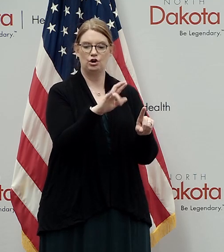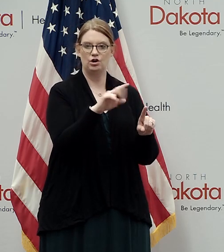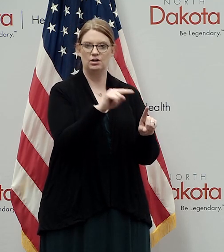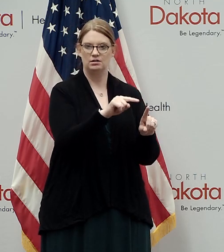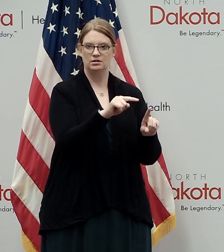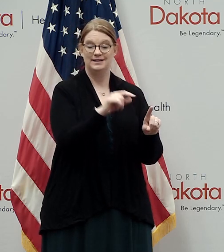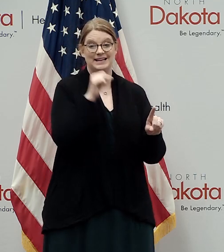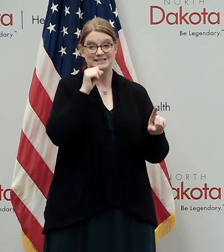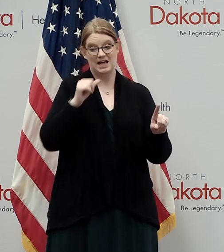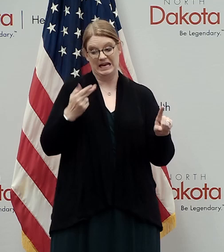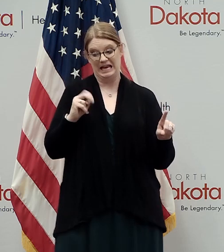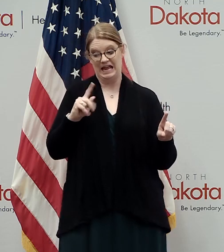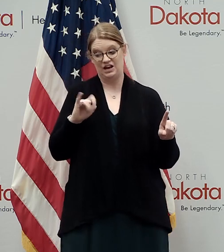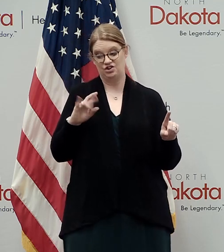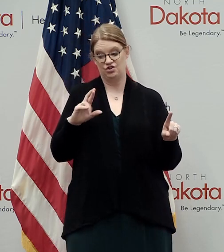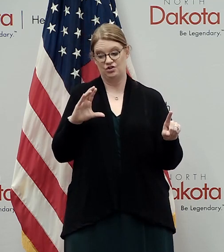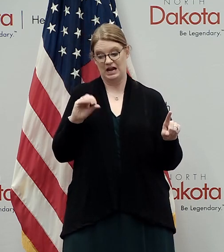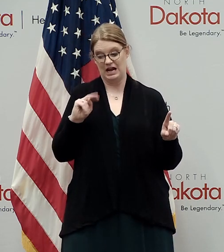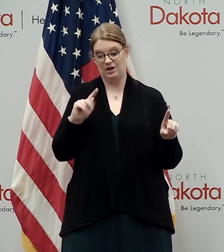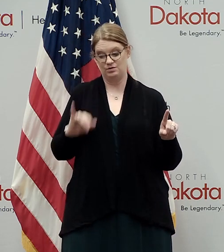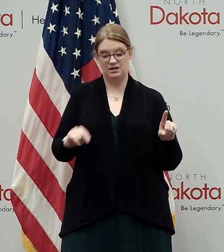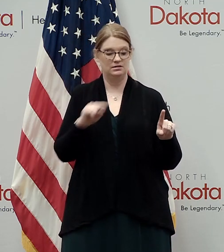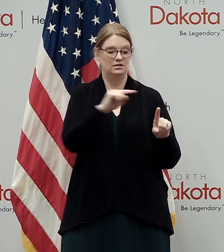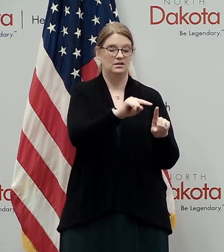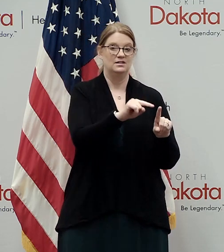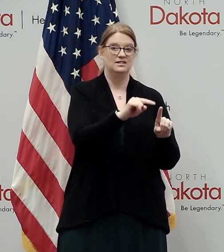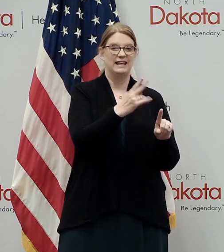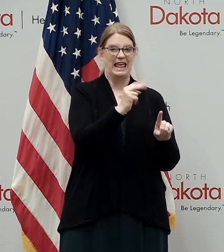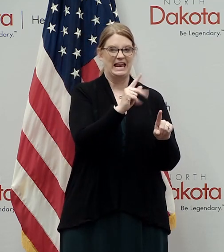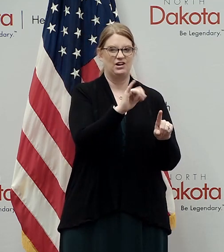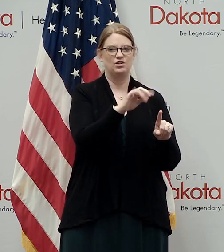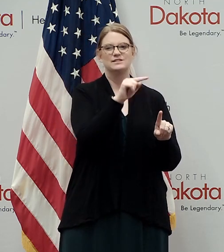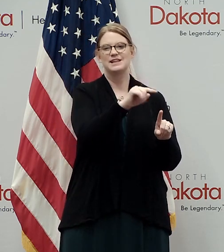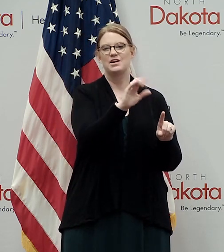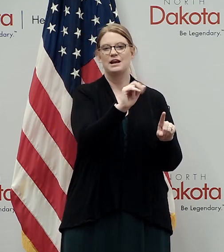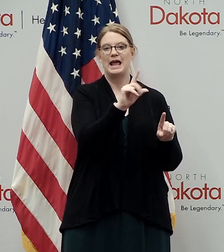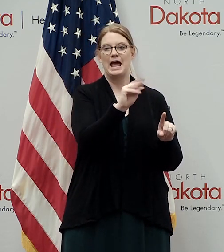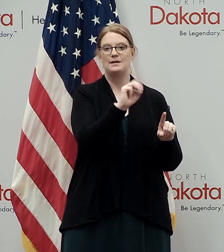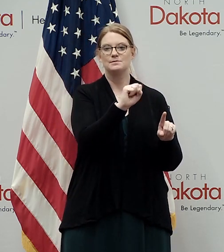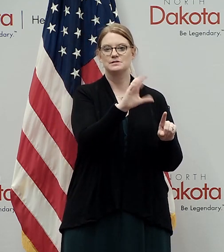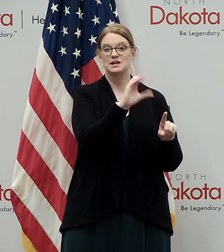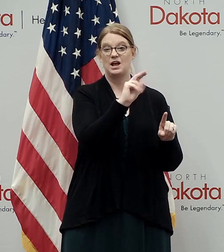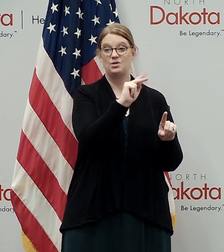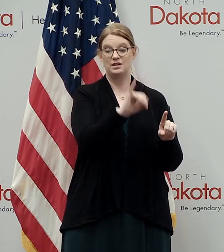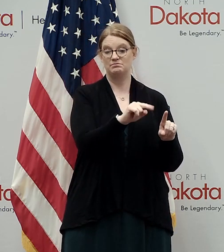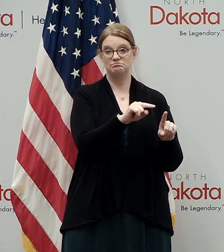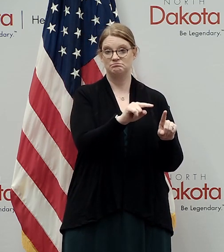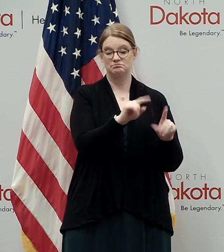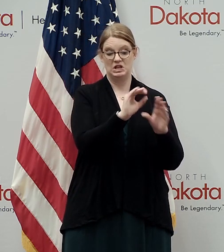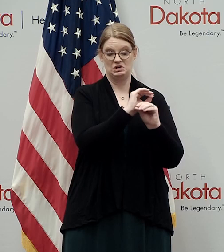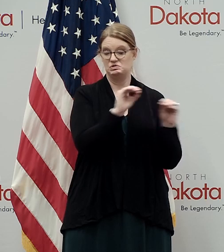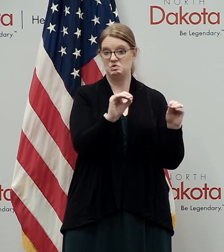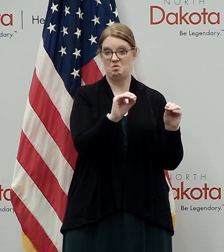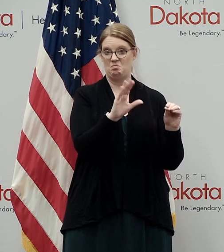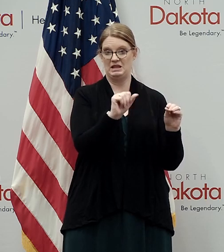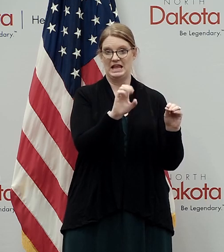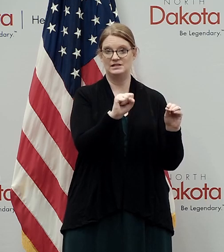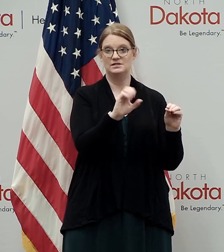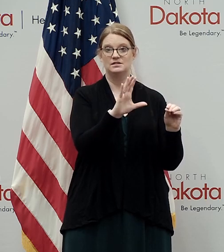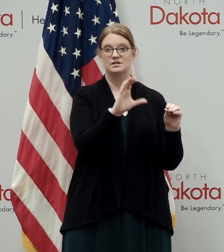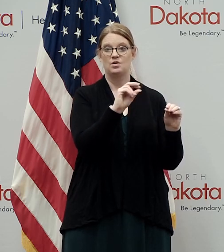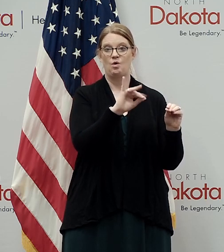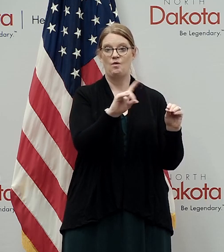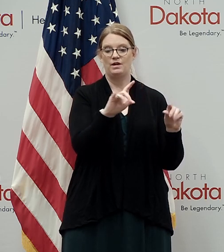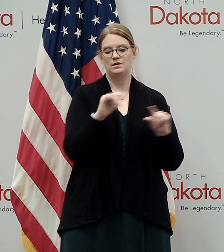in Hettinger, the county. Hettinger, the city, is in Adams County, but Adams County has yet to report a single case of COVID-19. Golden